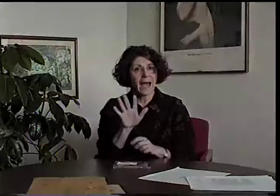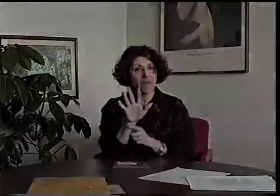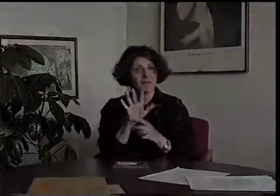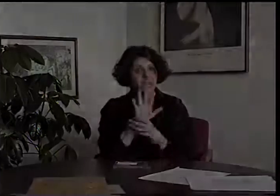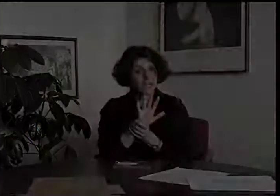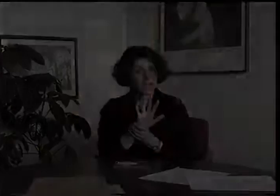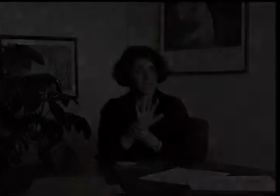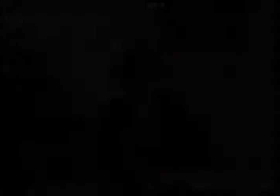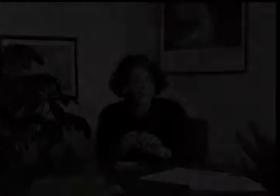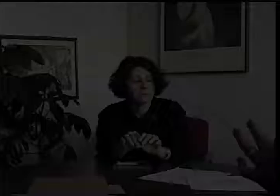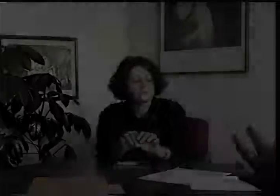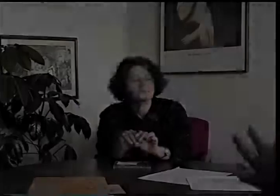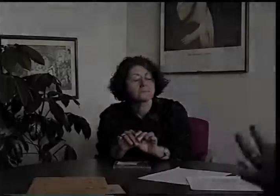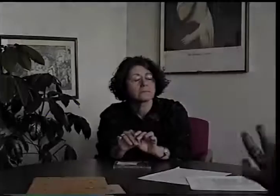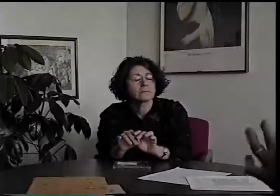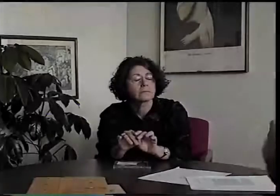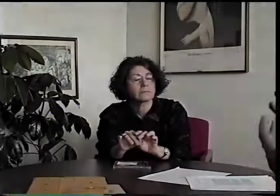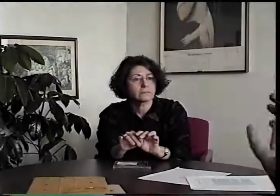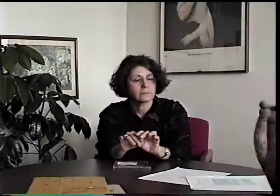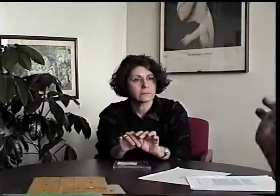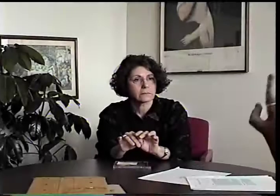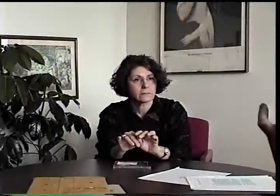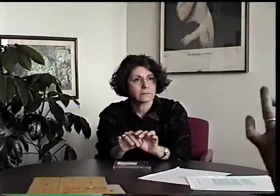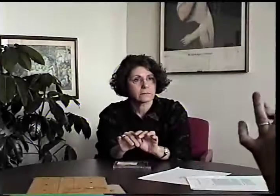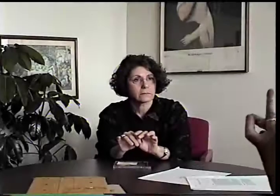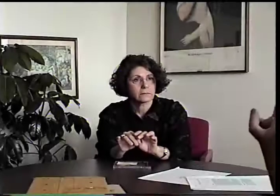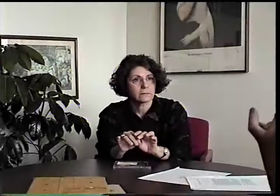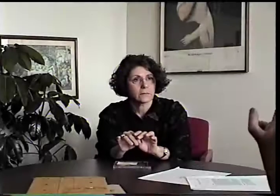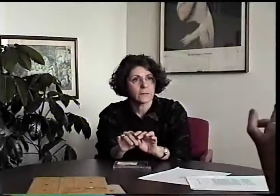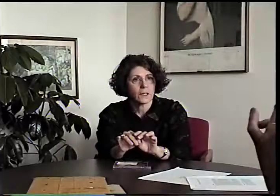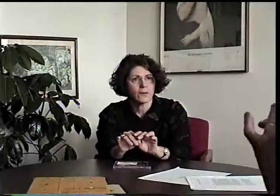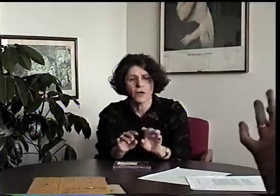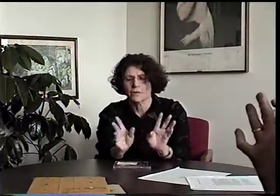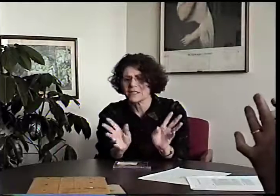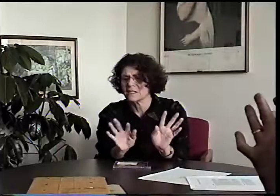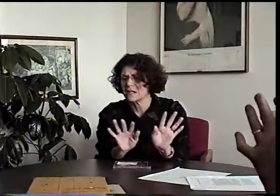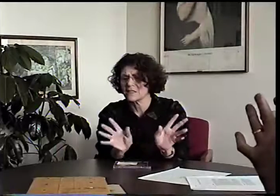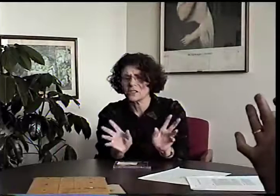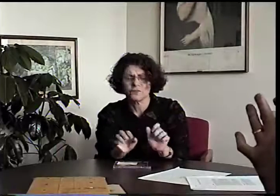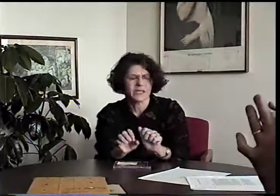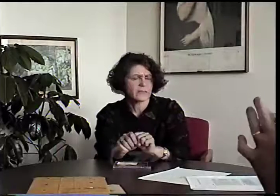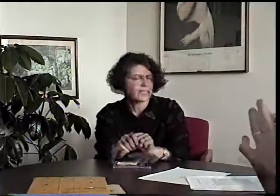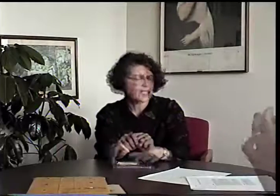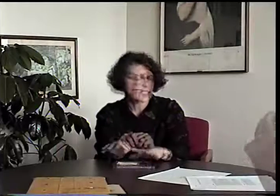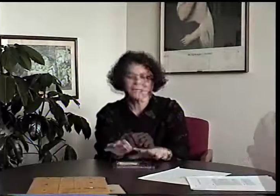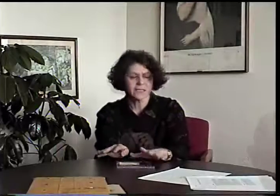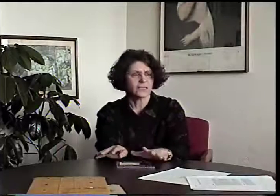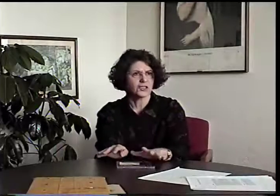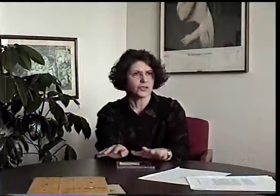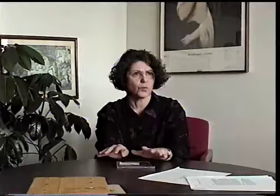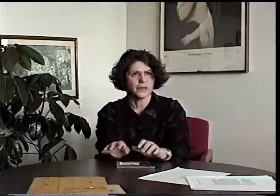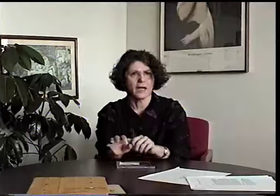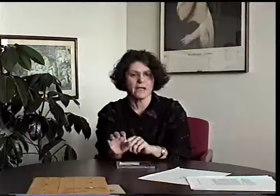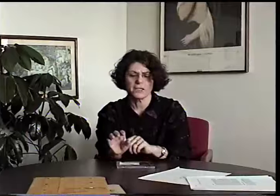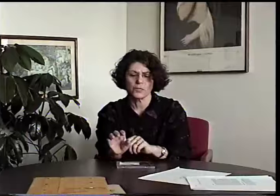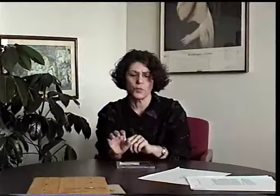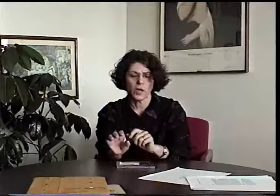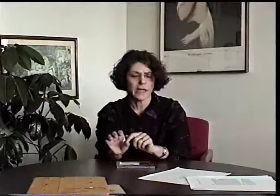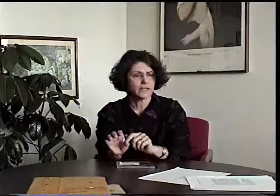have this hand shape. So you're not actually spelling out the letters in this this case. has nothing to do with English. That's English. What that is one hand